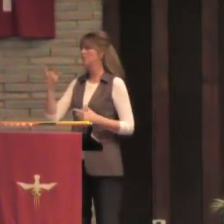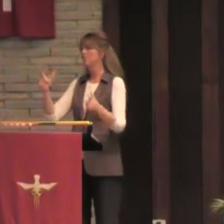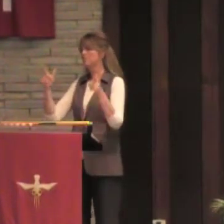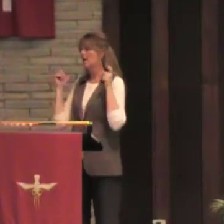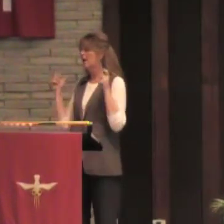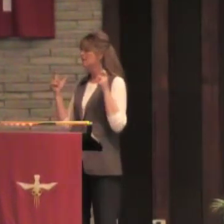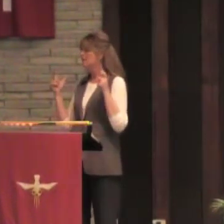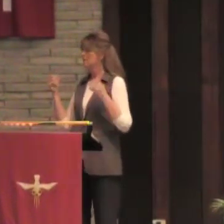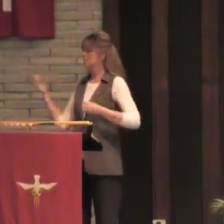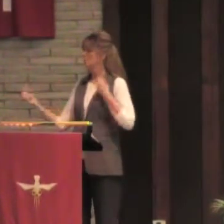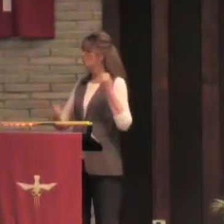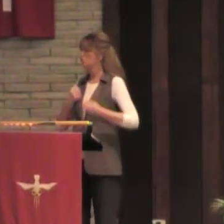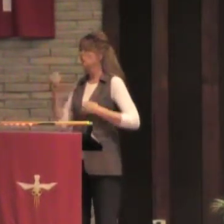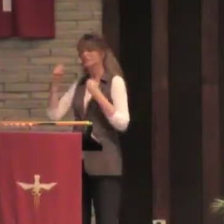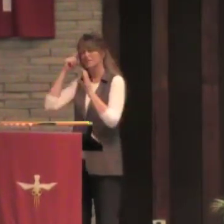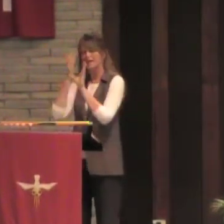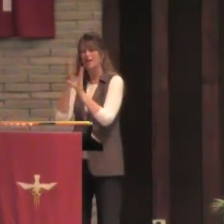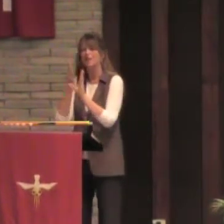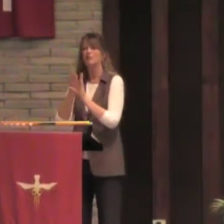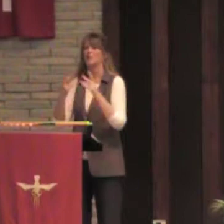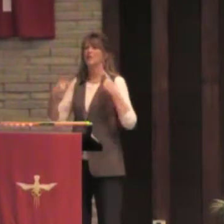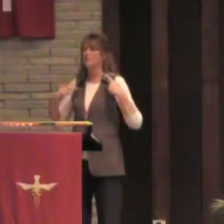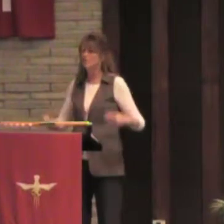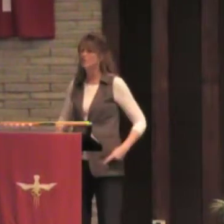and physically as well,